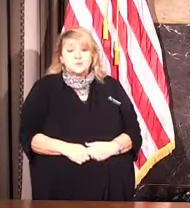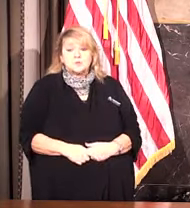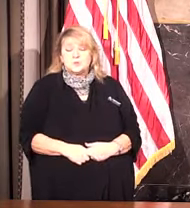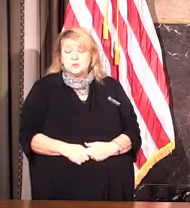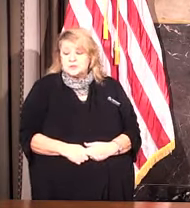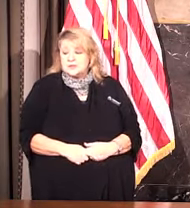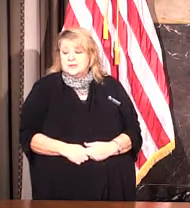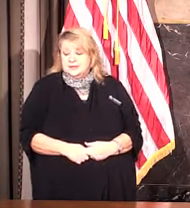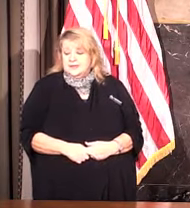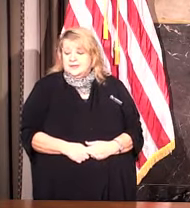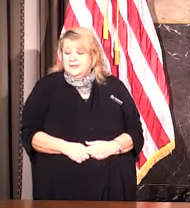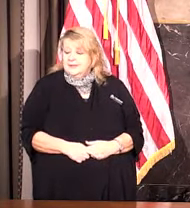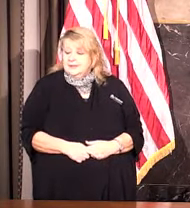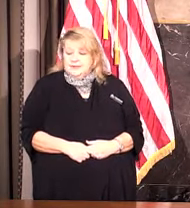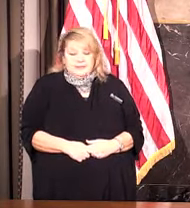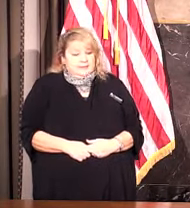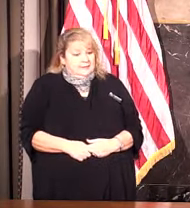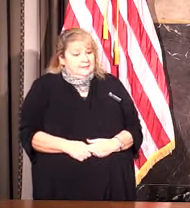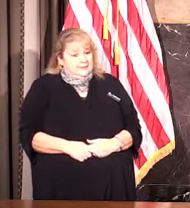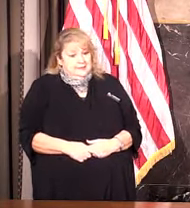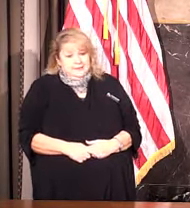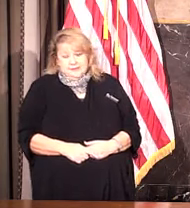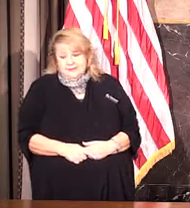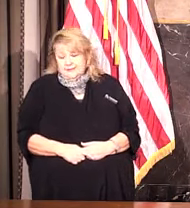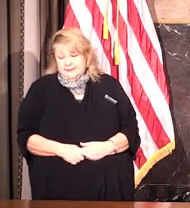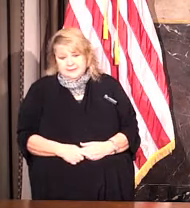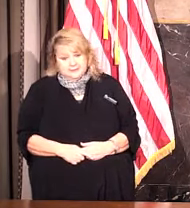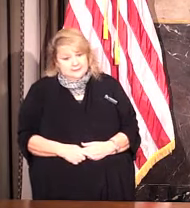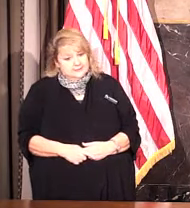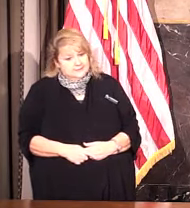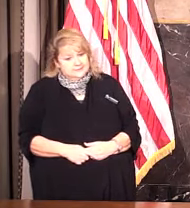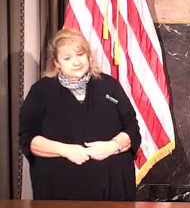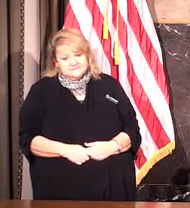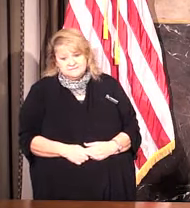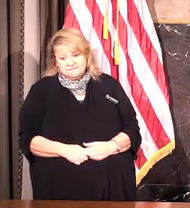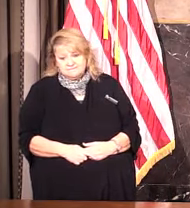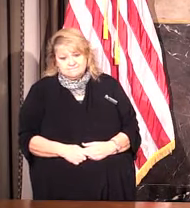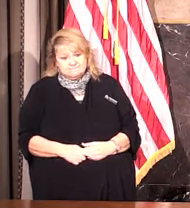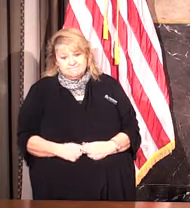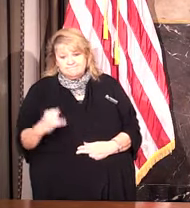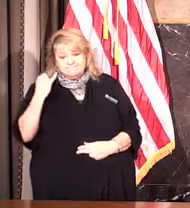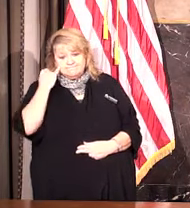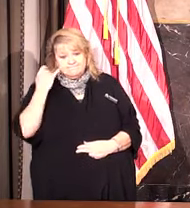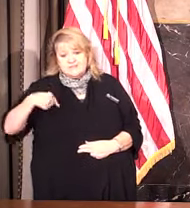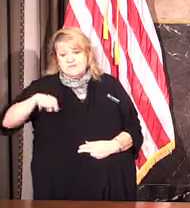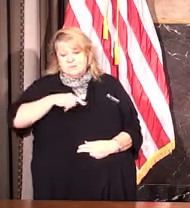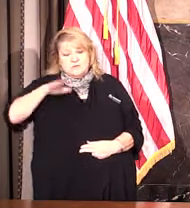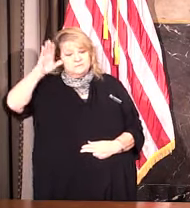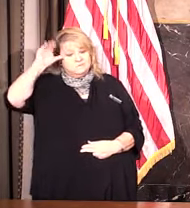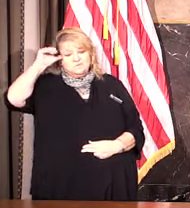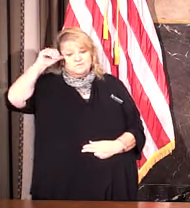Again, if we insist on this Thanksgiving looking like last Thanksgiving and the other Thanksgivings we've come to know